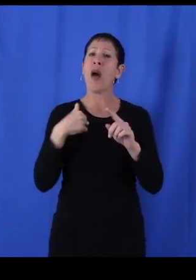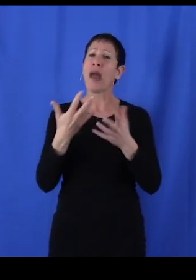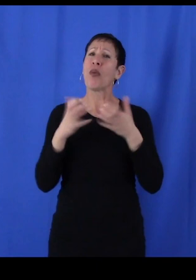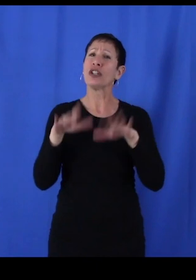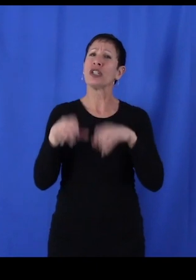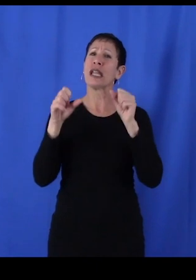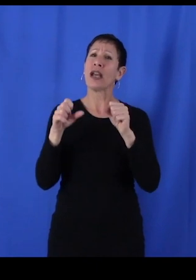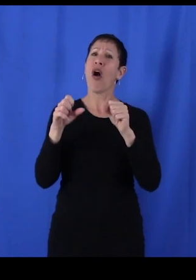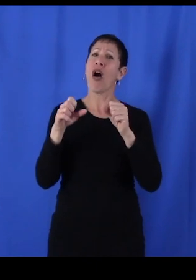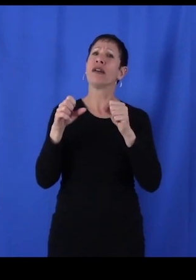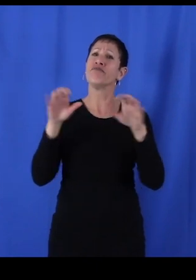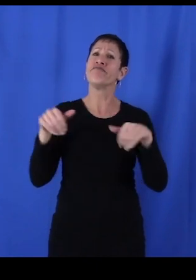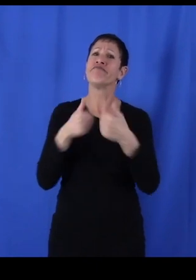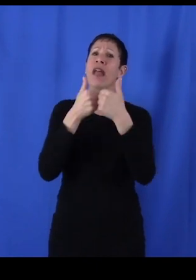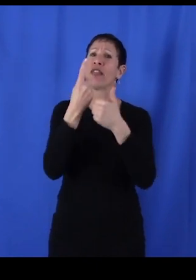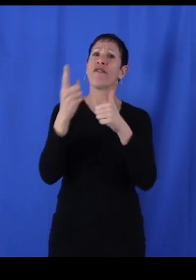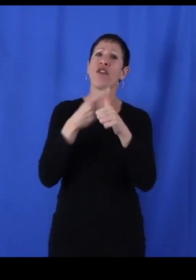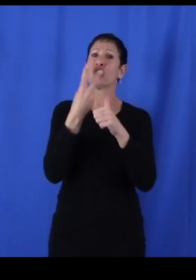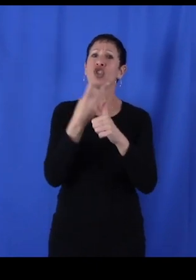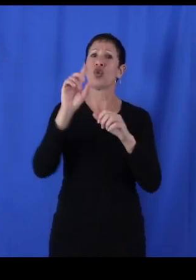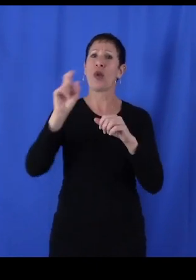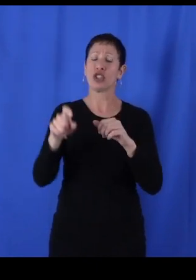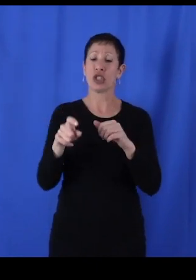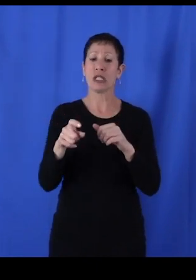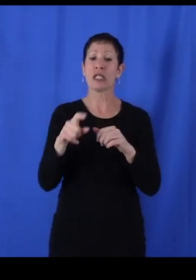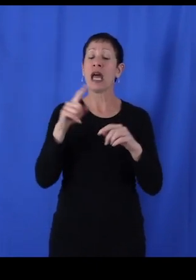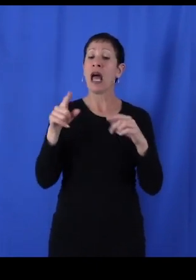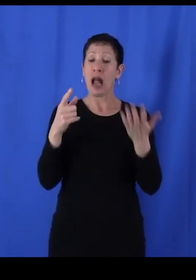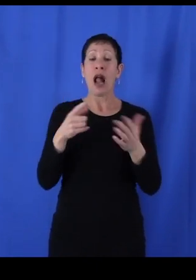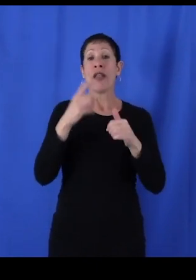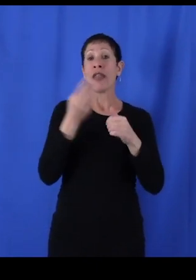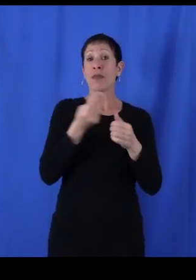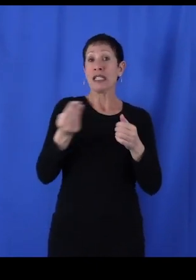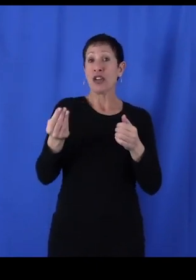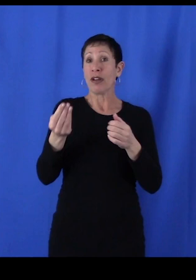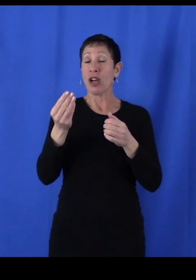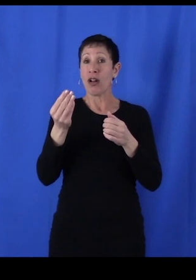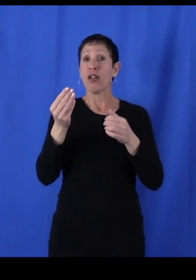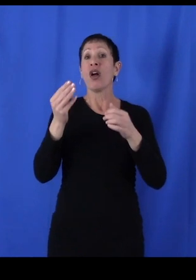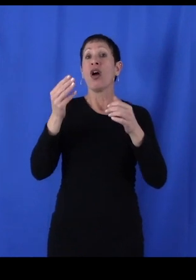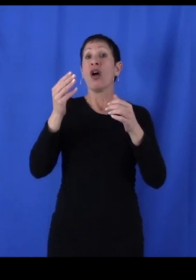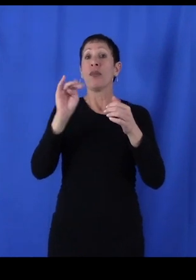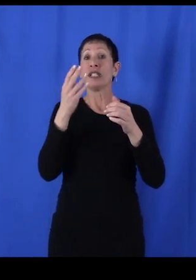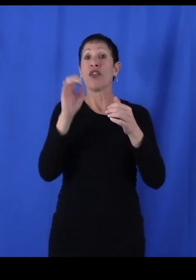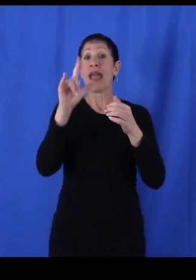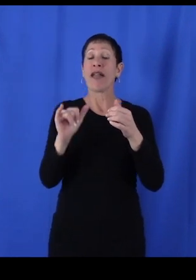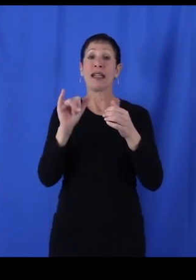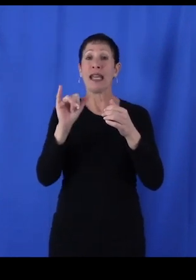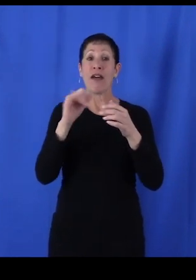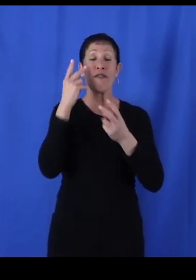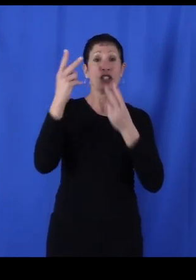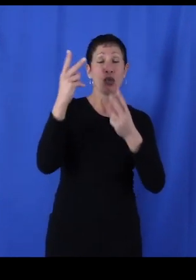two questions, which is the materiality of visual and digital cultures together with the coming